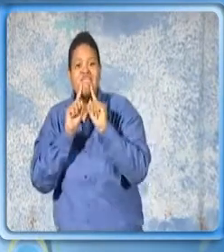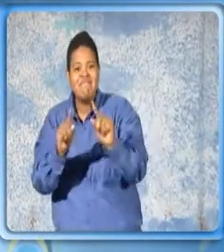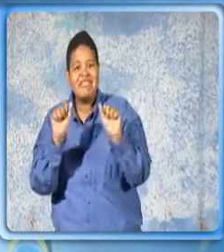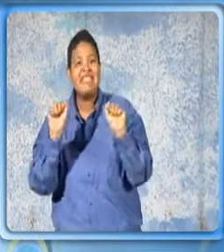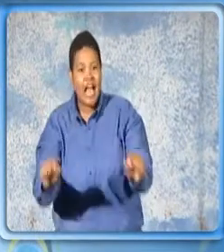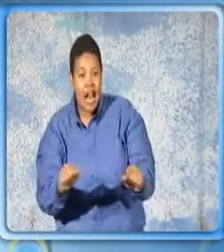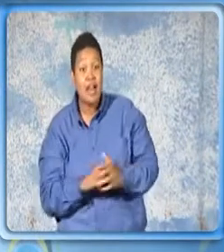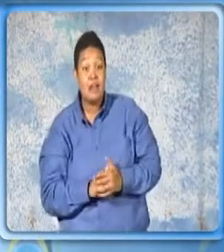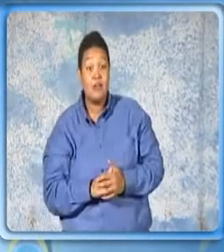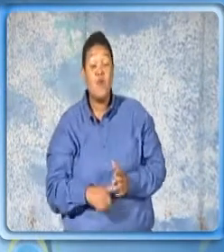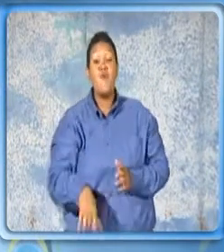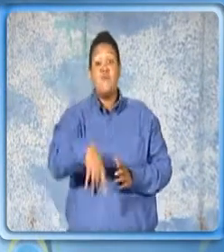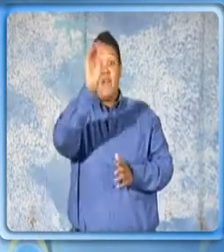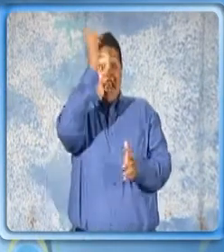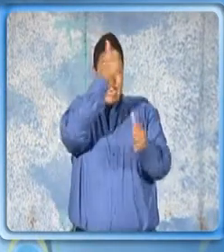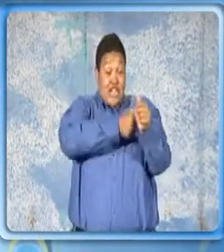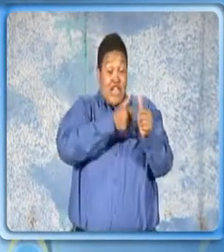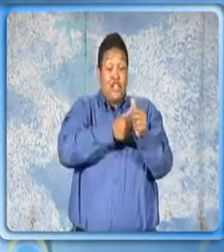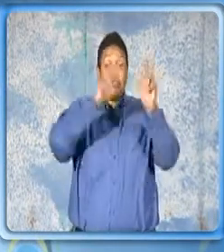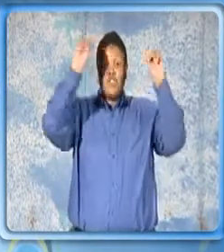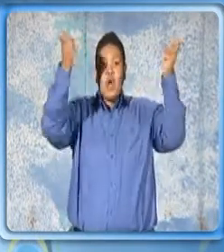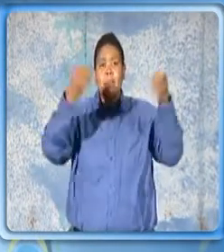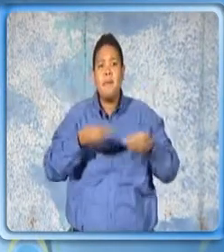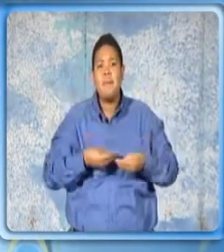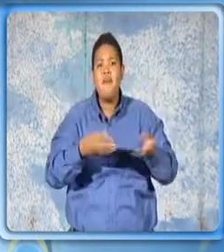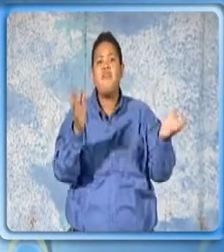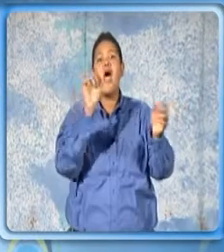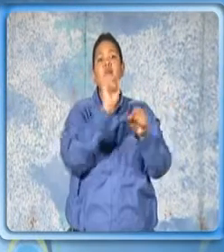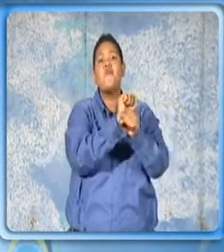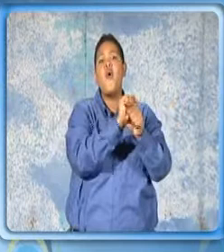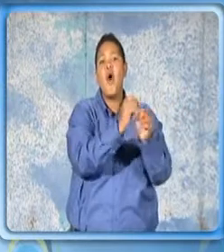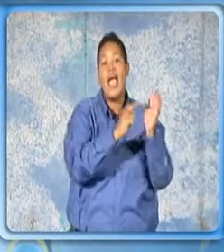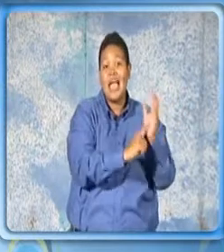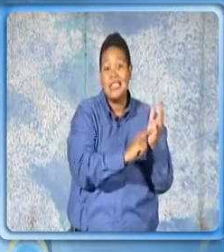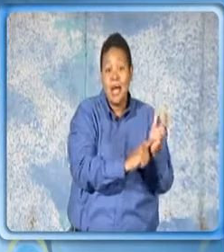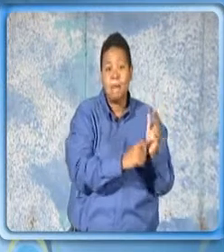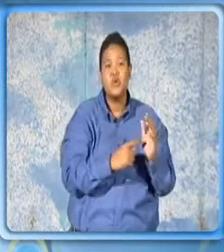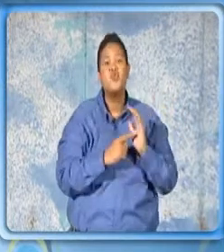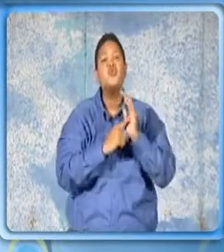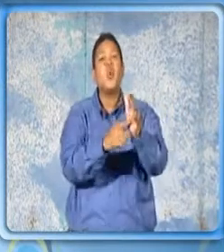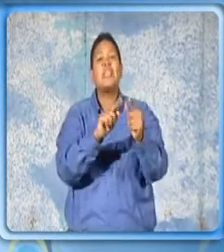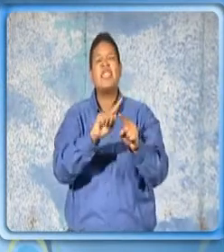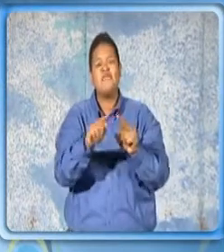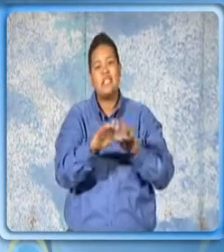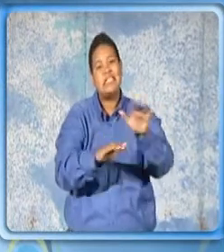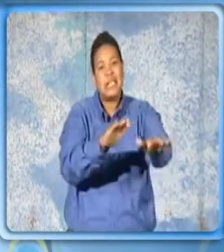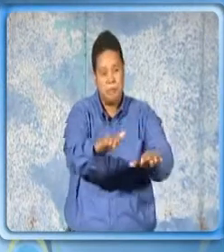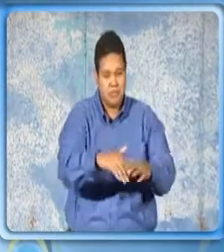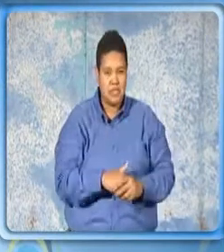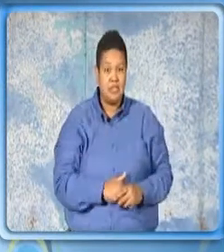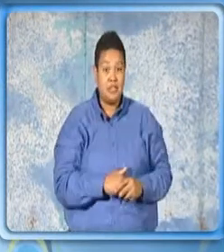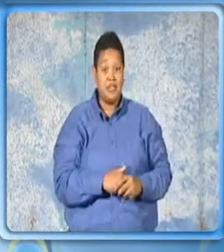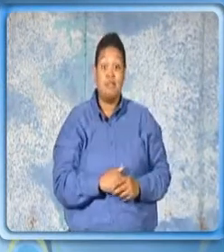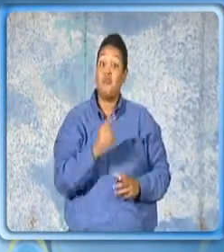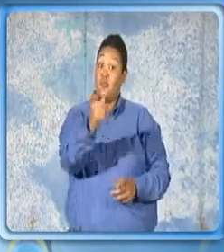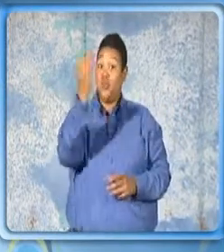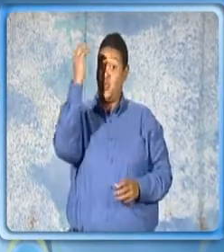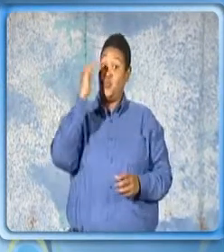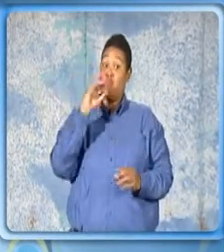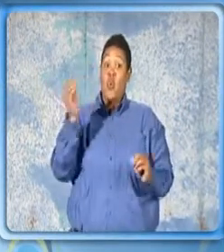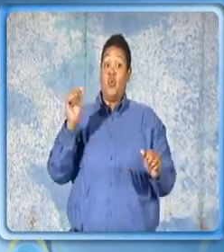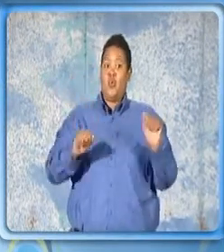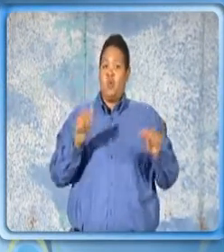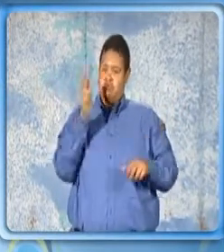You will find that each topic provides worked examples showing these steps. And as you have no doubt